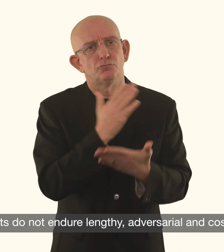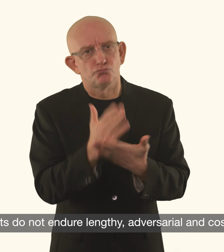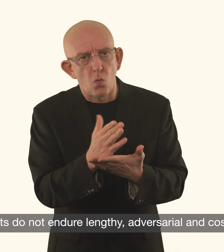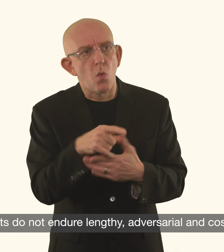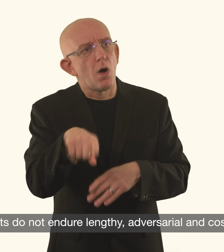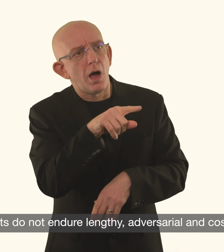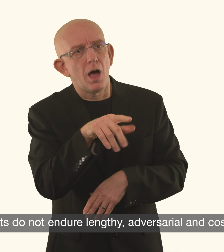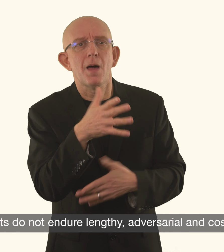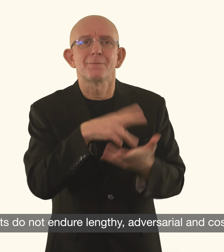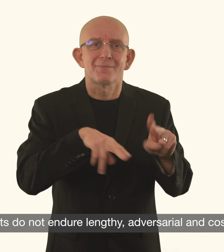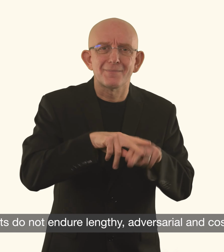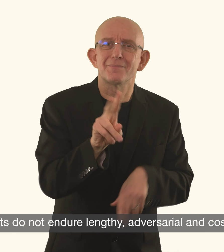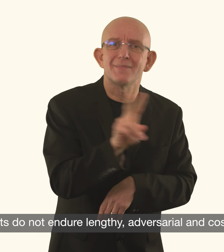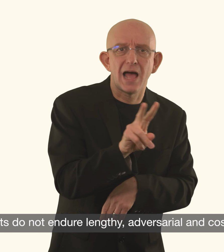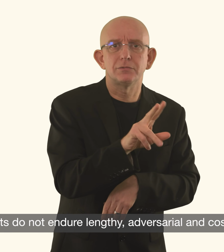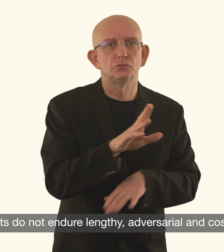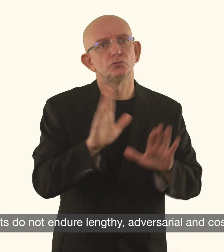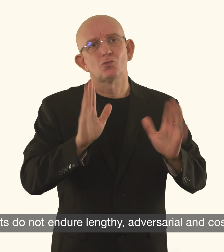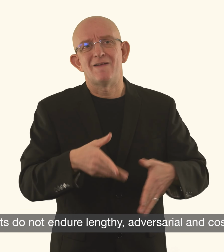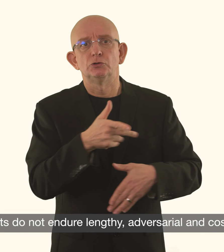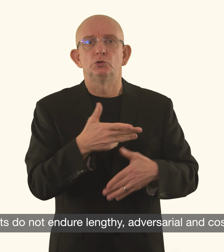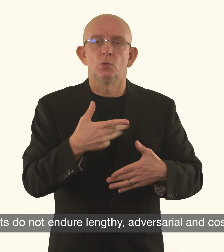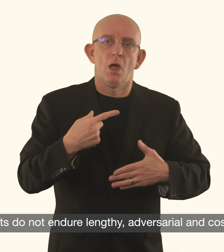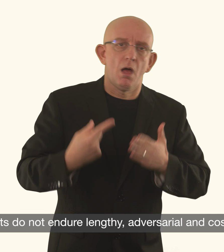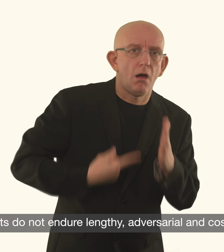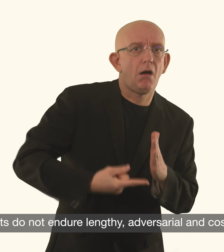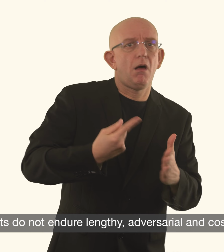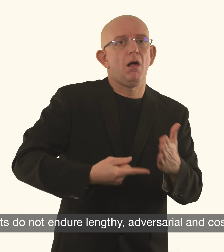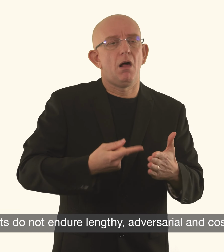To ensure parents do not enjoy lengthy, adversarial and costly processes.